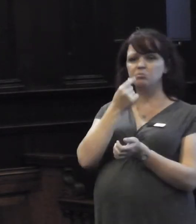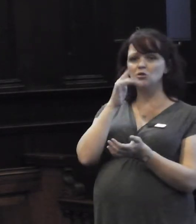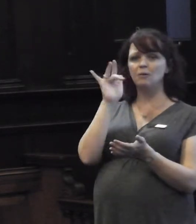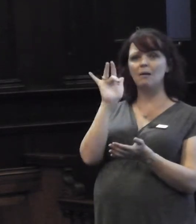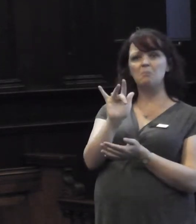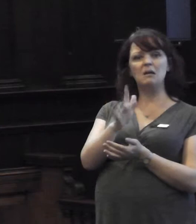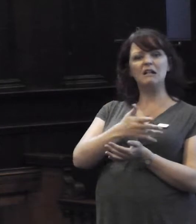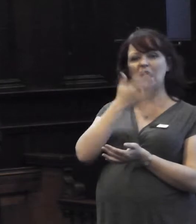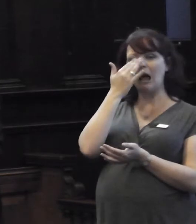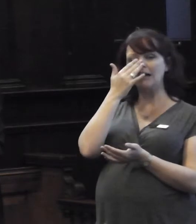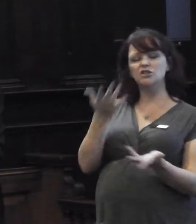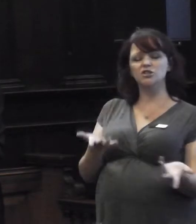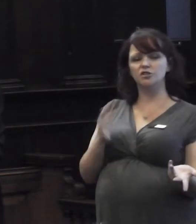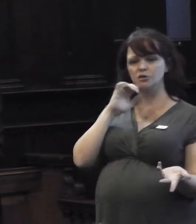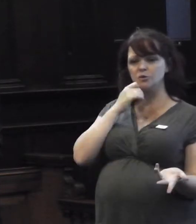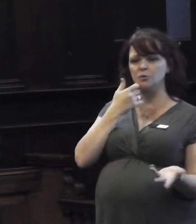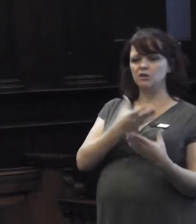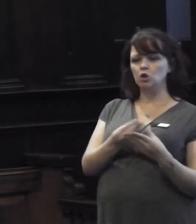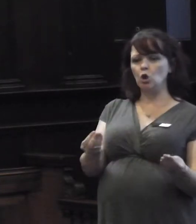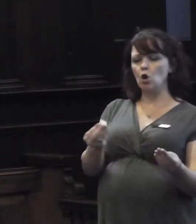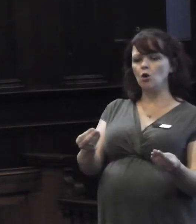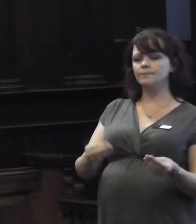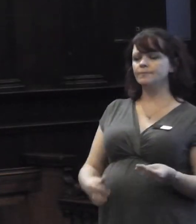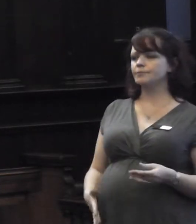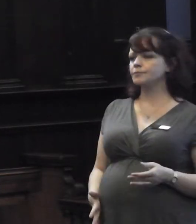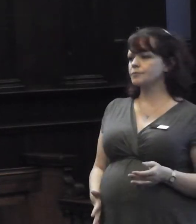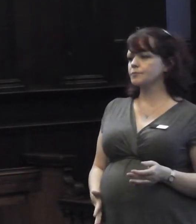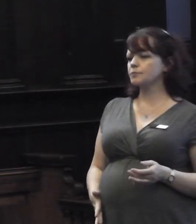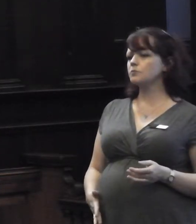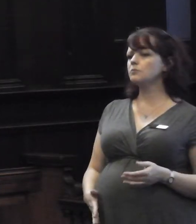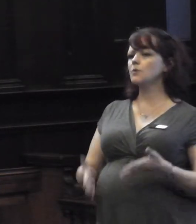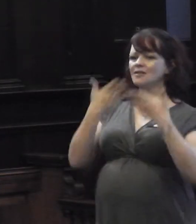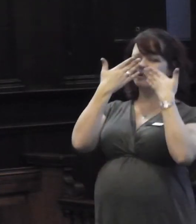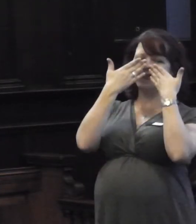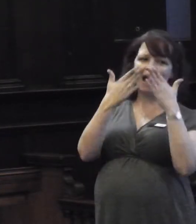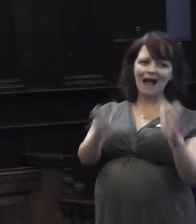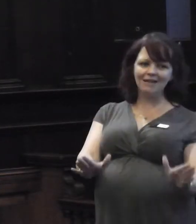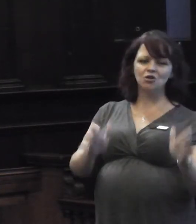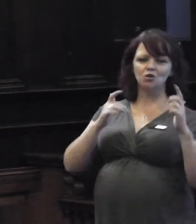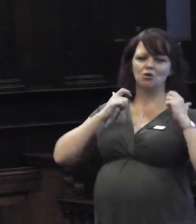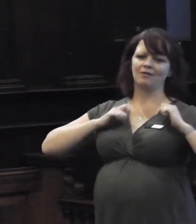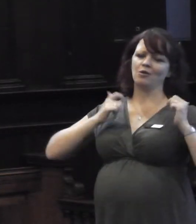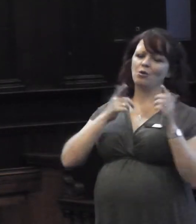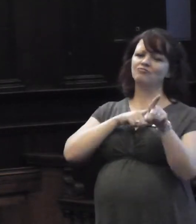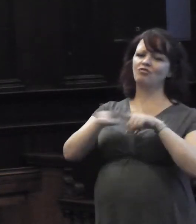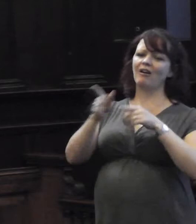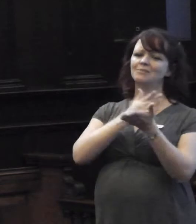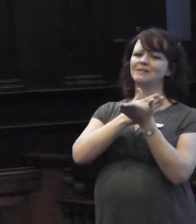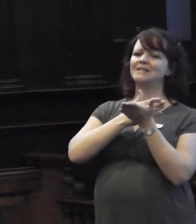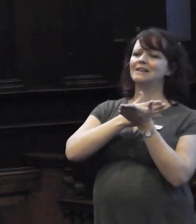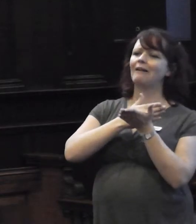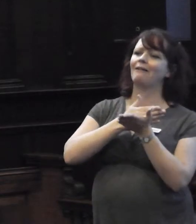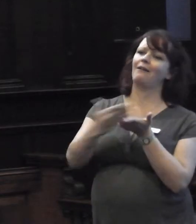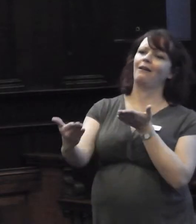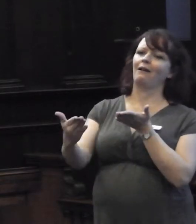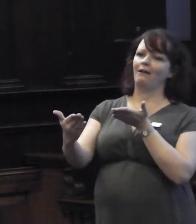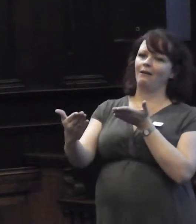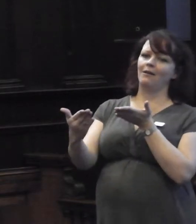age. So the attitude of the courts is as clear as it possibly can